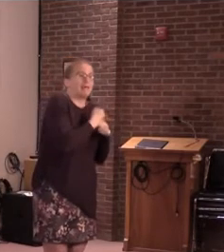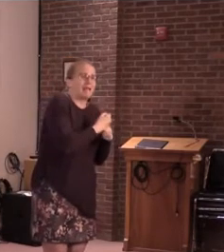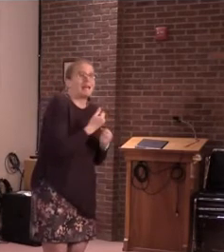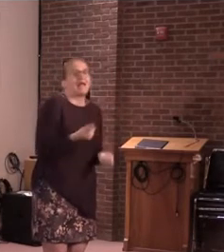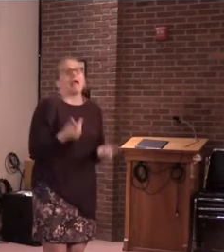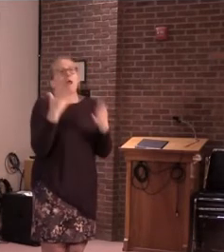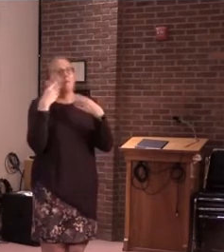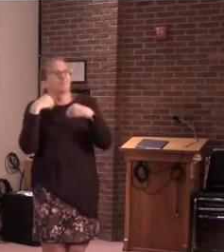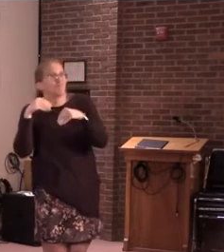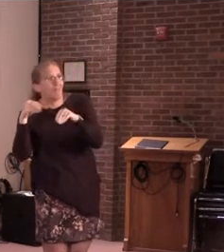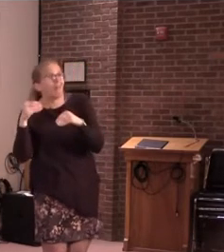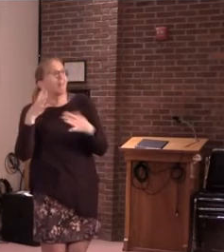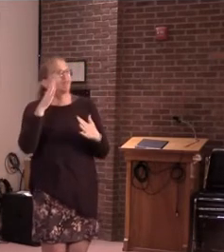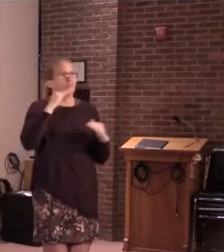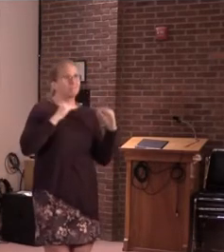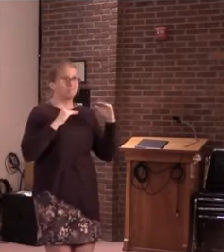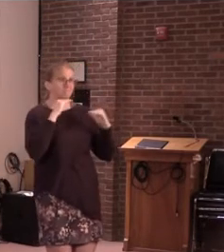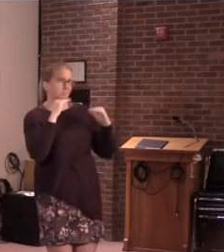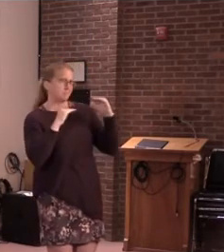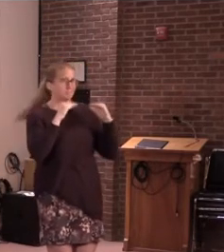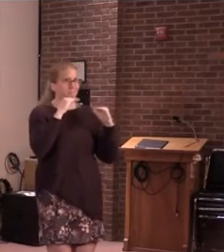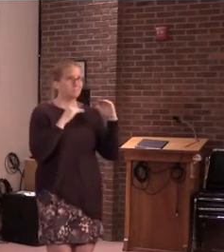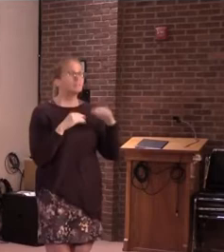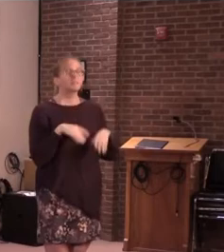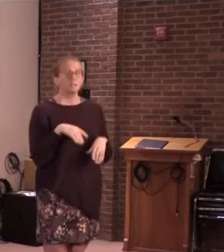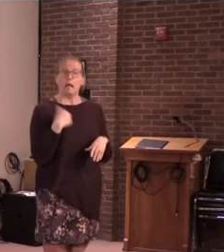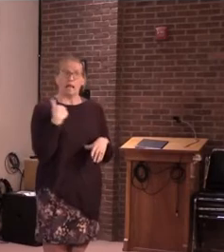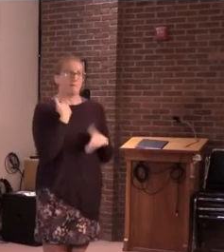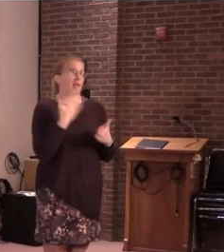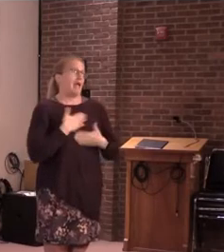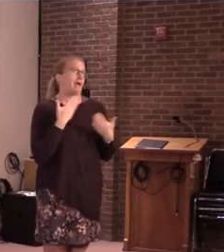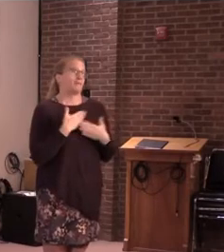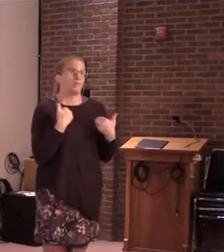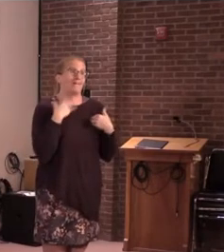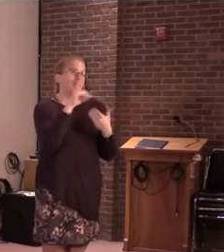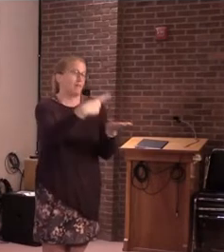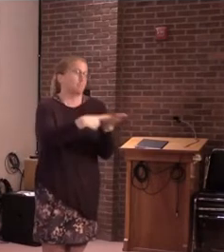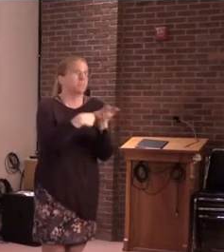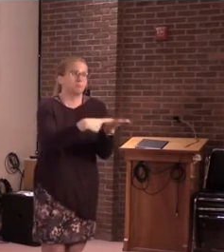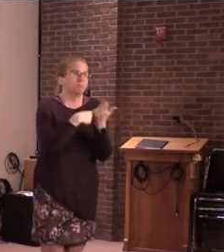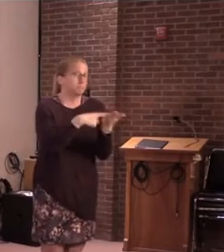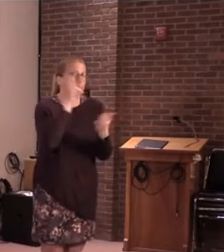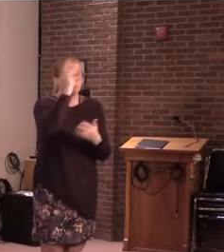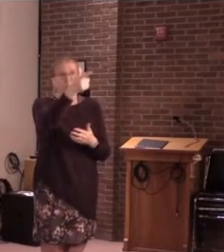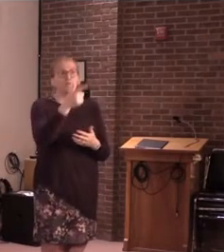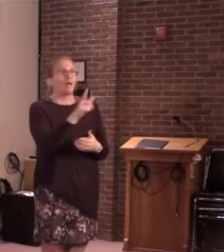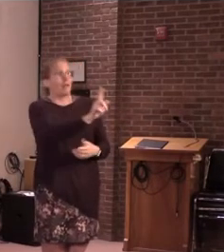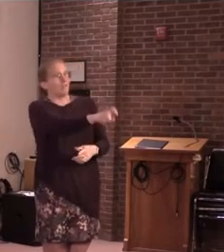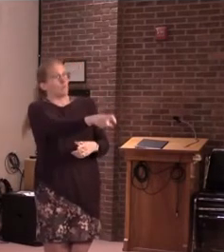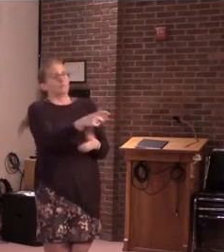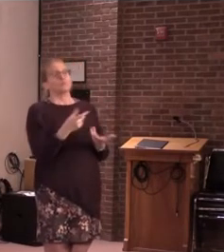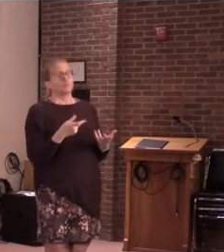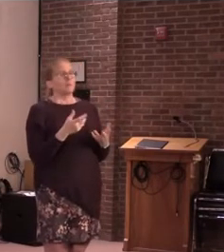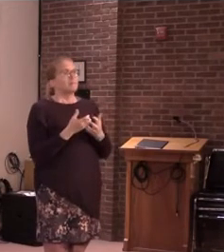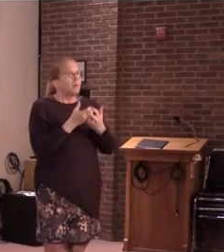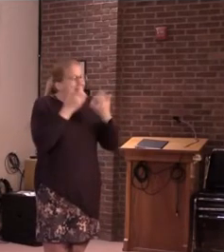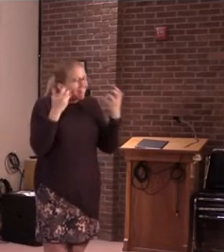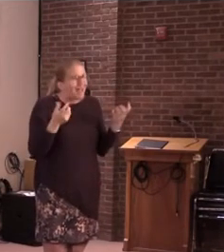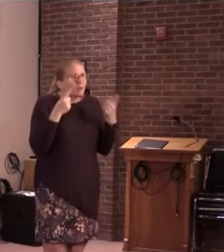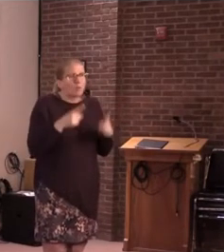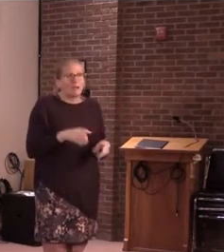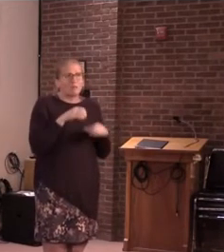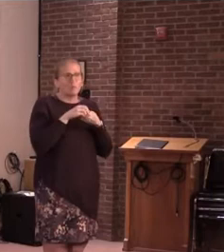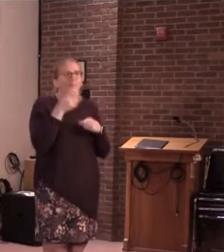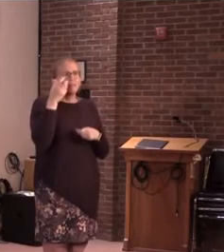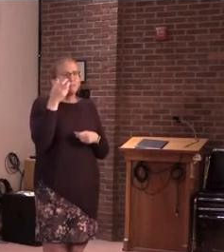those discussions down the road. They need to happen. There's a lot of things that are happening behind the scenes with dairy